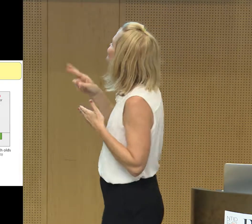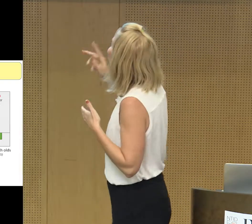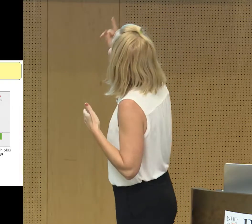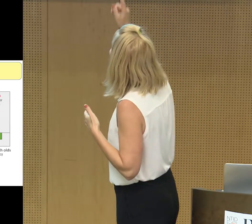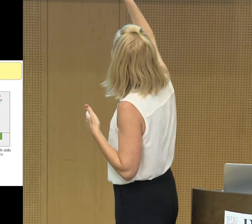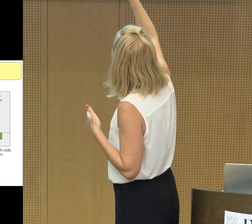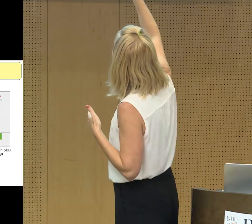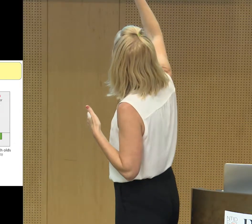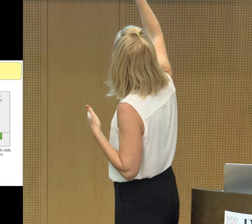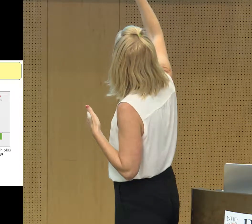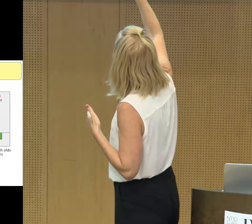Here are results over on the right.